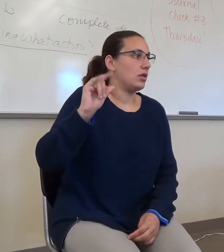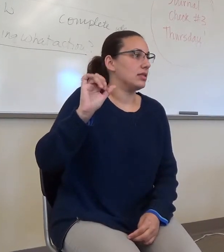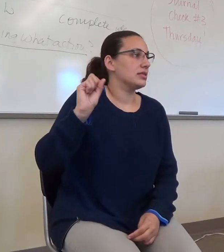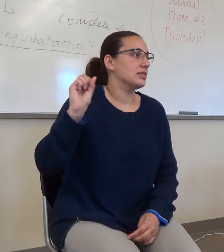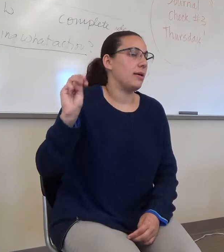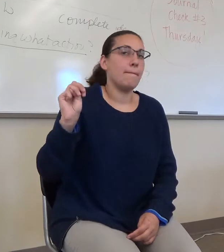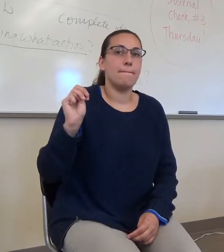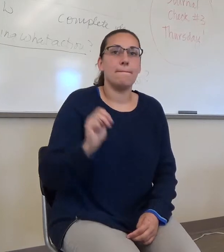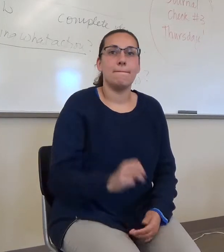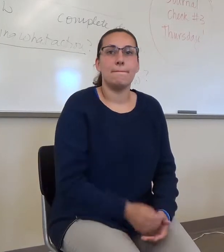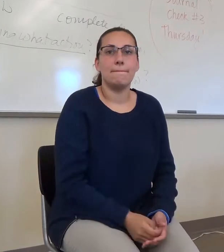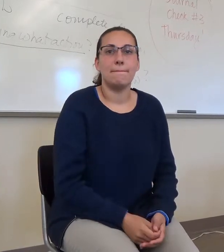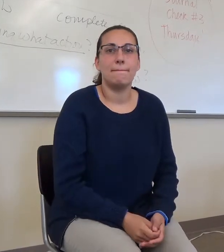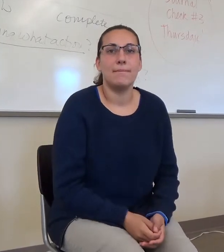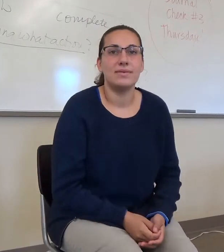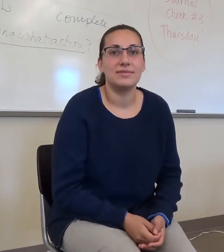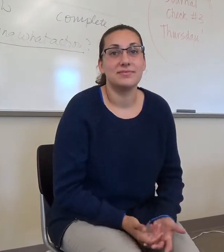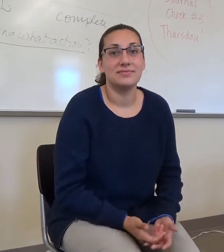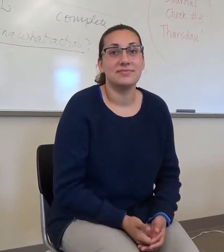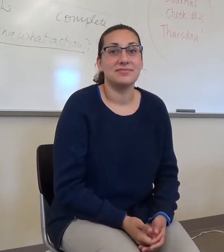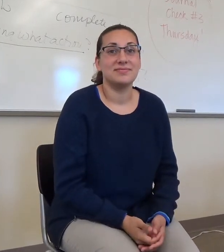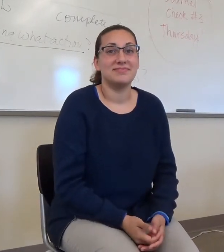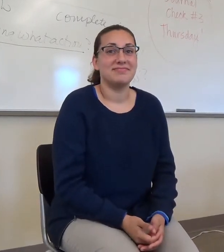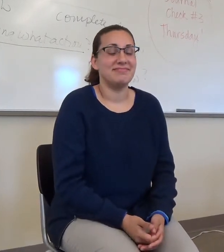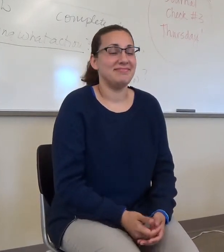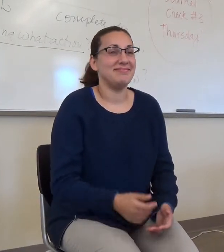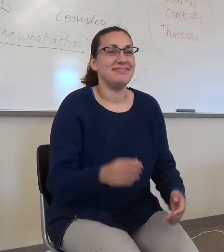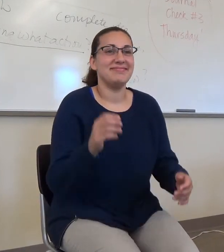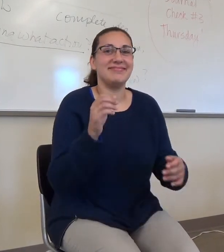Cannibalism is generally considered a monstrous crime.